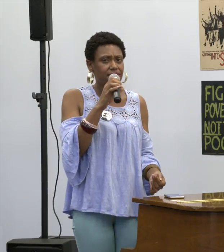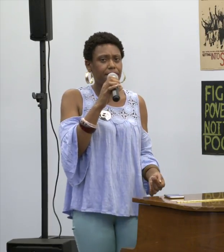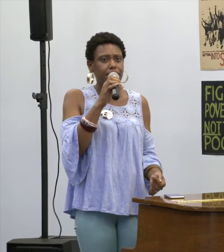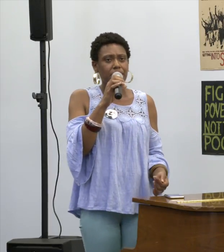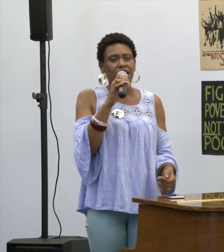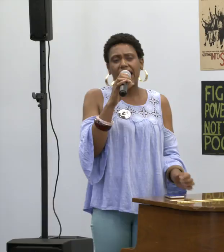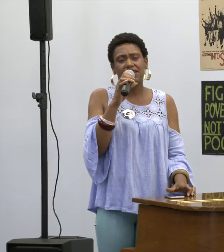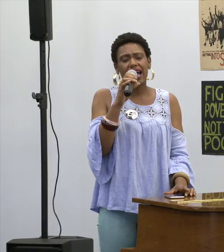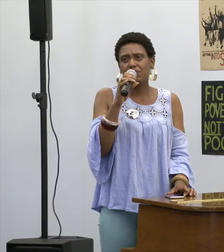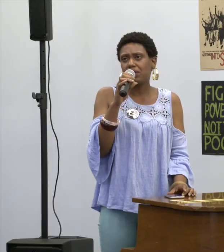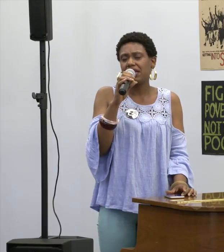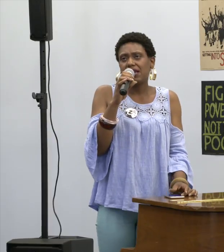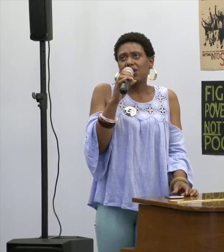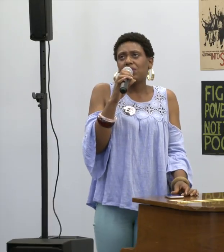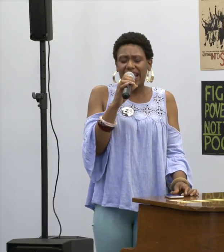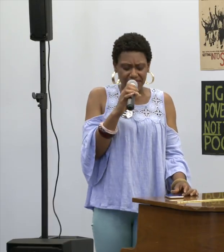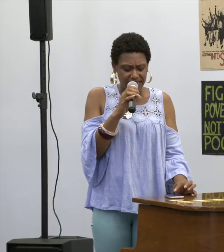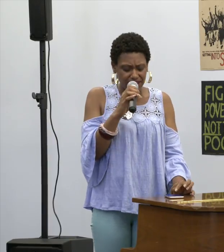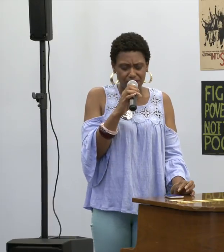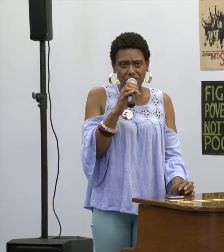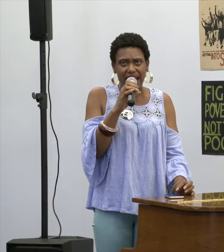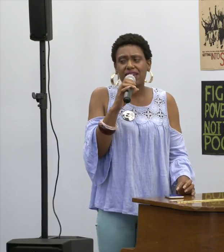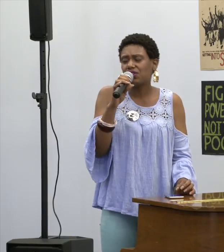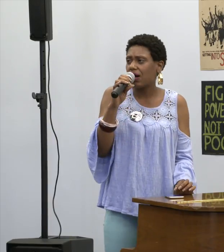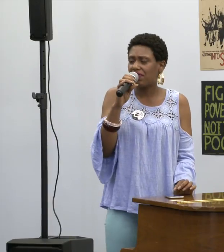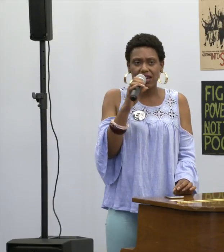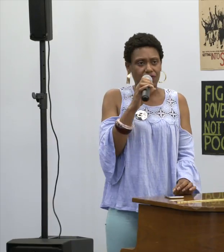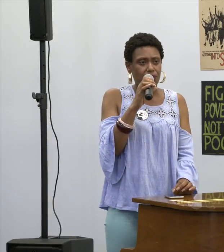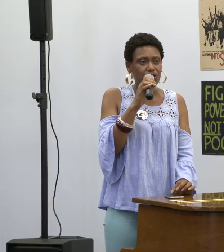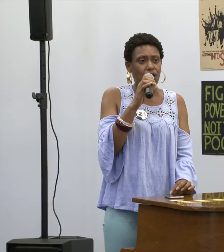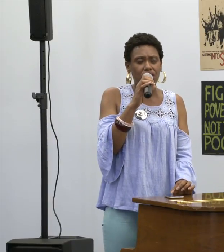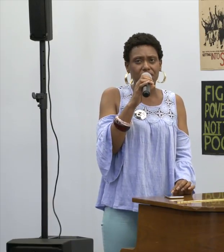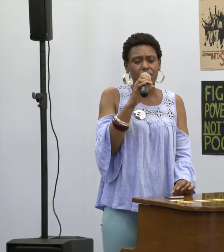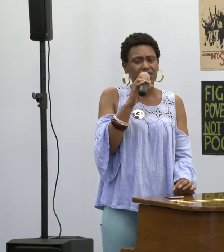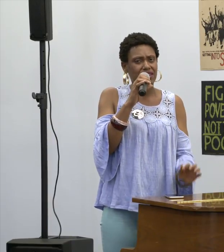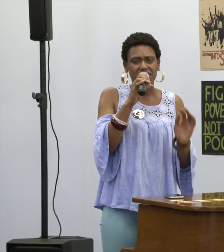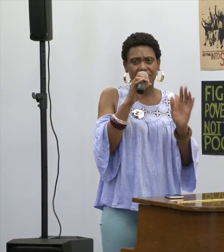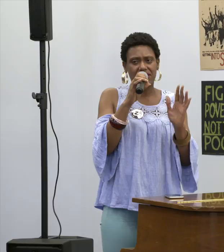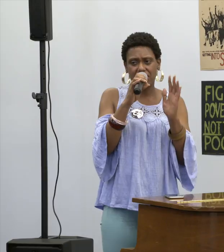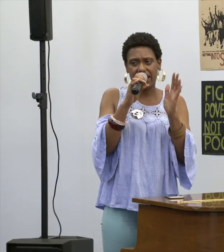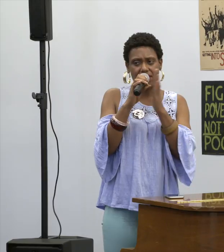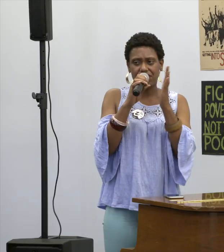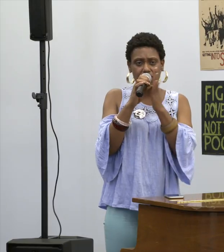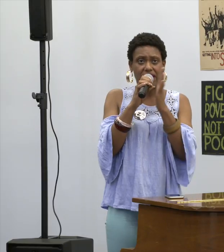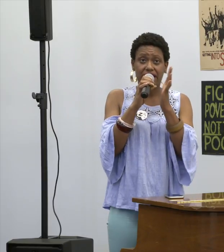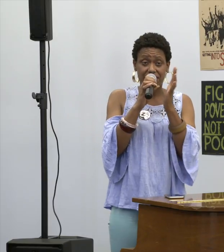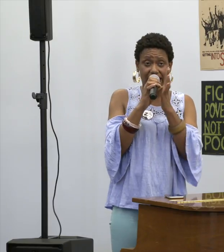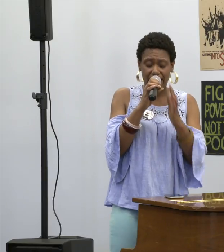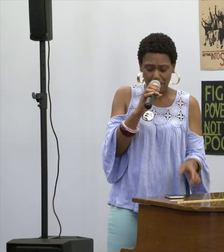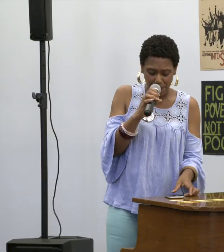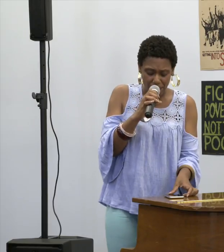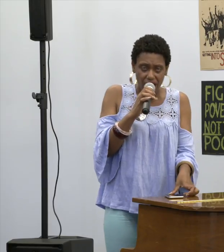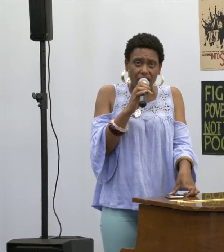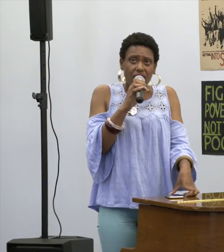right. A lot of times we hesitate to do that, and so I'm thankful to all of you. Once again, just give yourselves a hand for just being here.